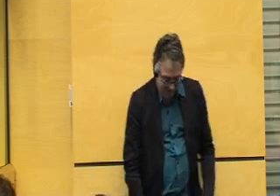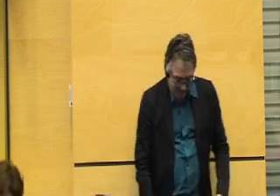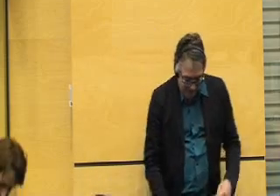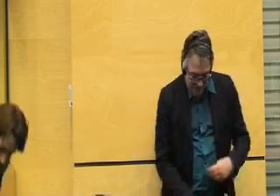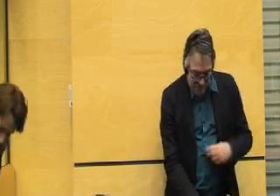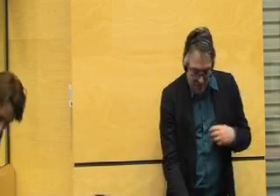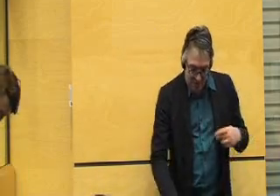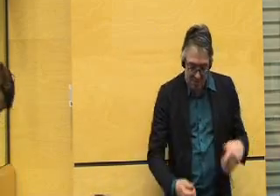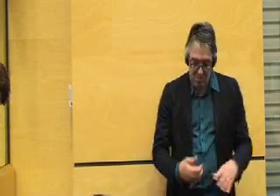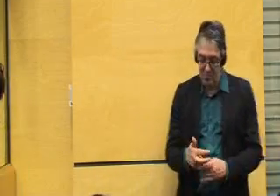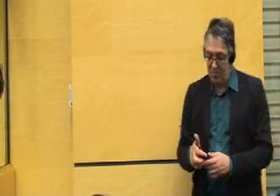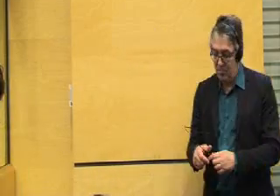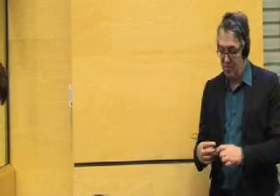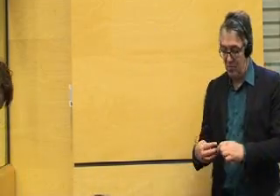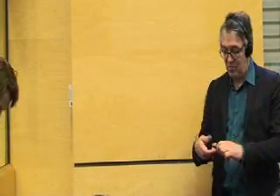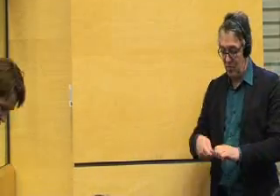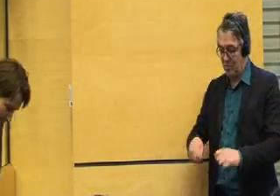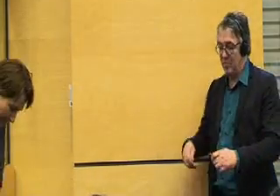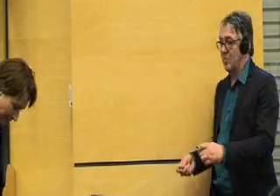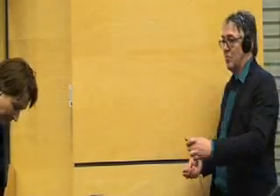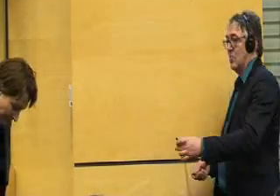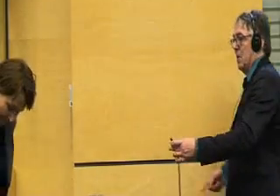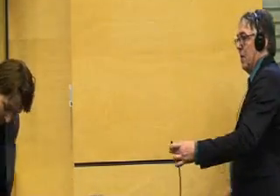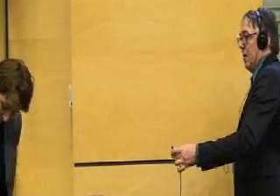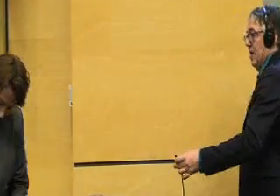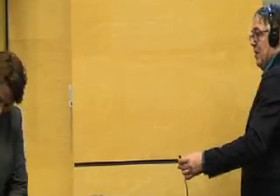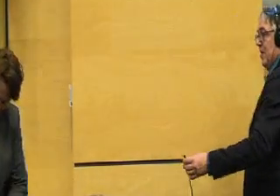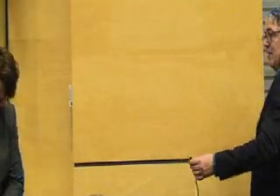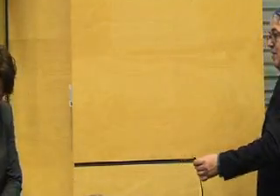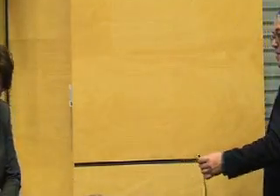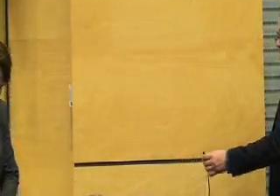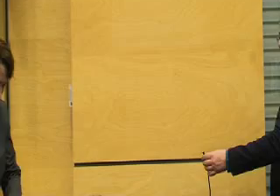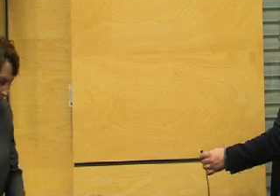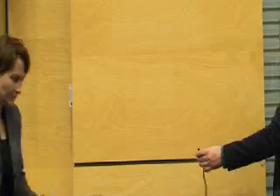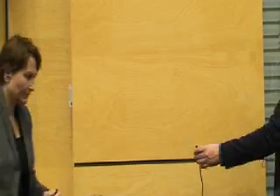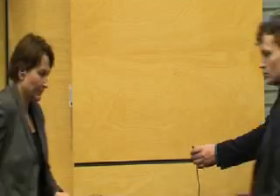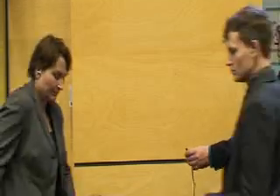Thank you very much. I now give the floor to Ms. Sylvia Kwan.